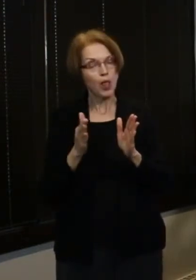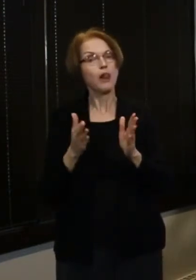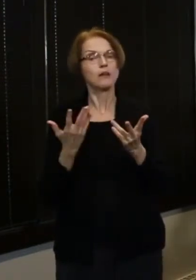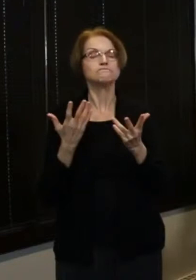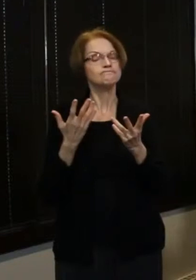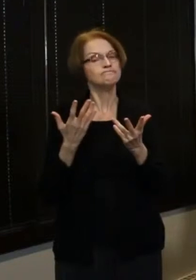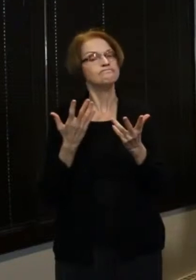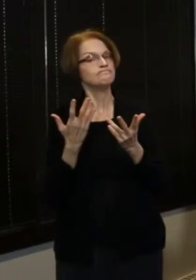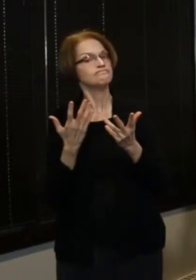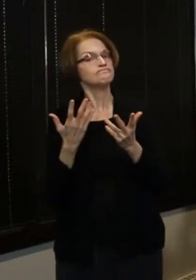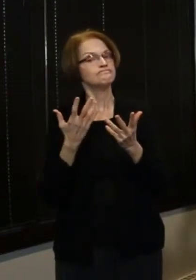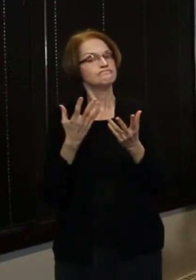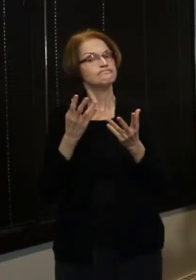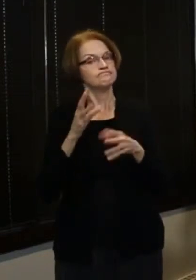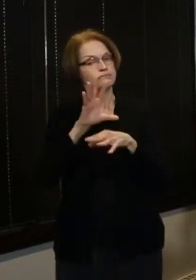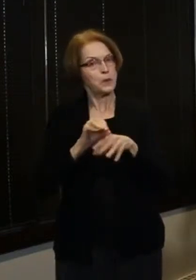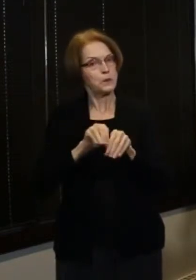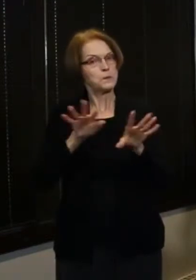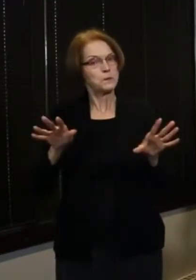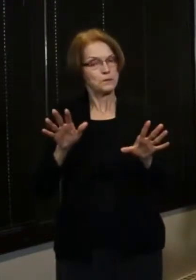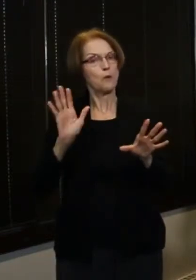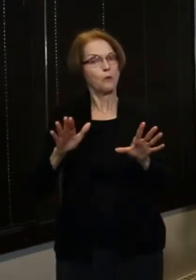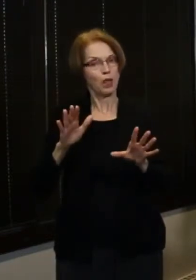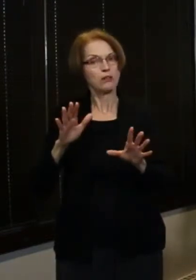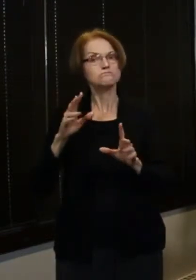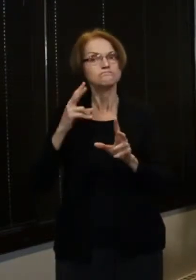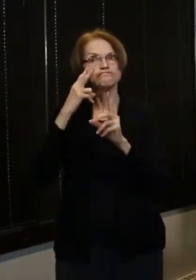at where we stand today.